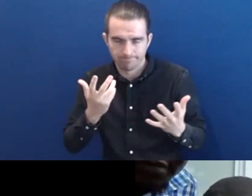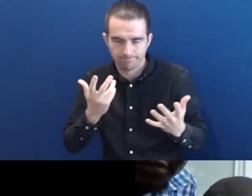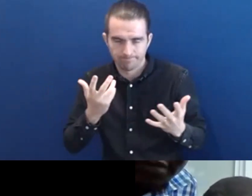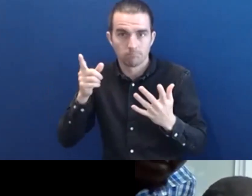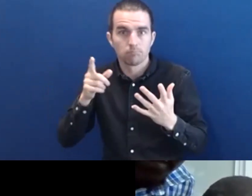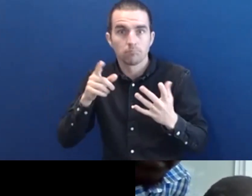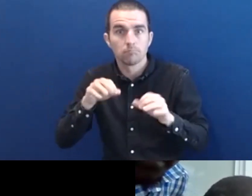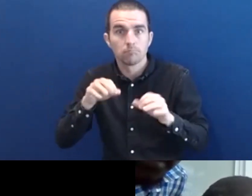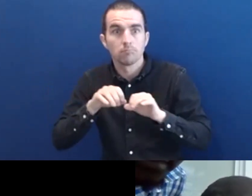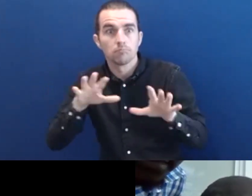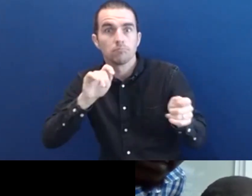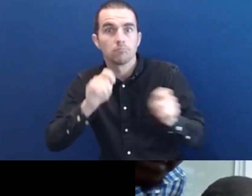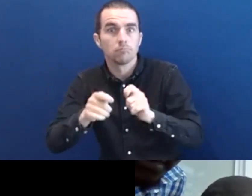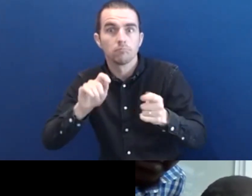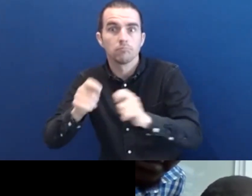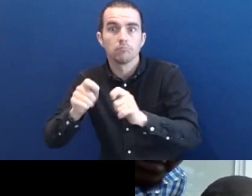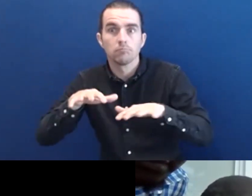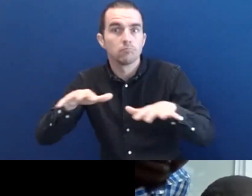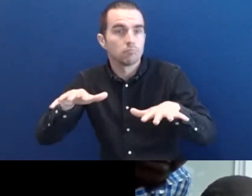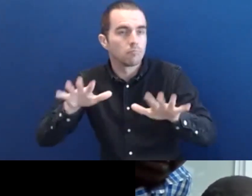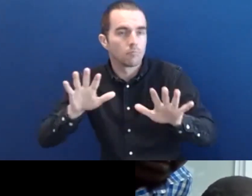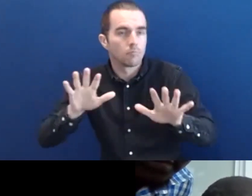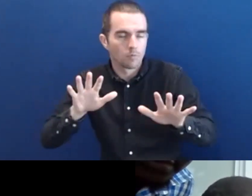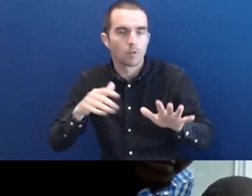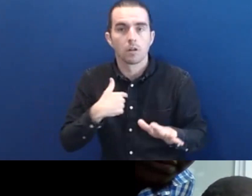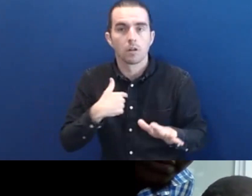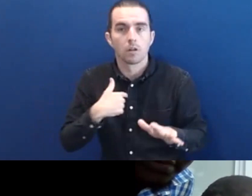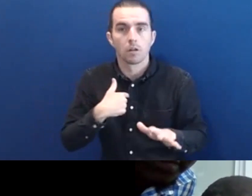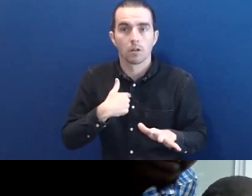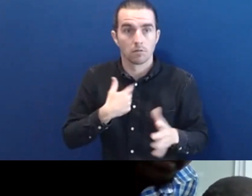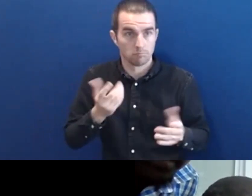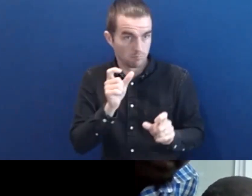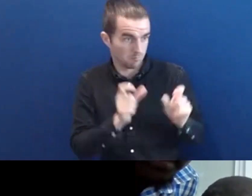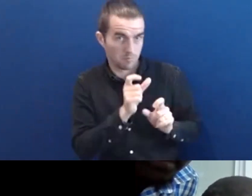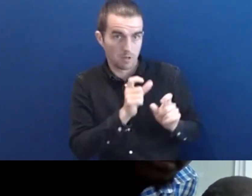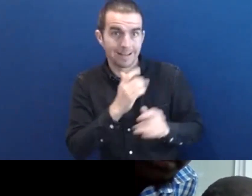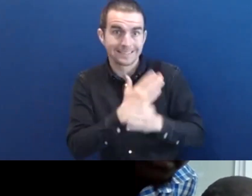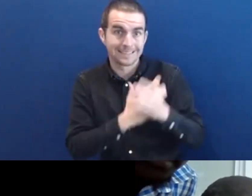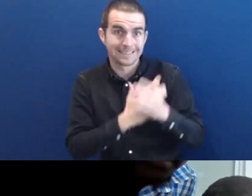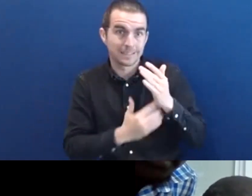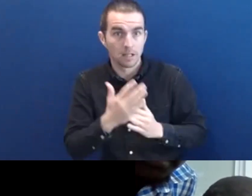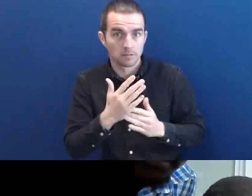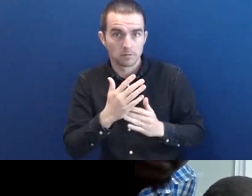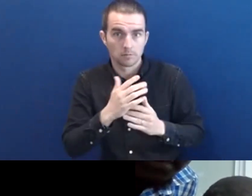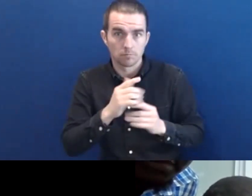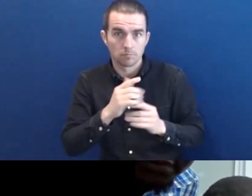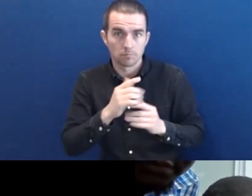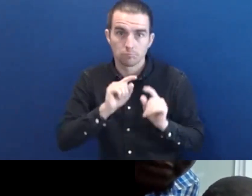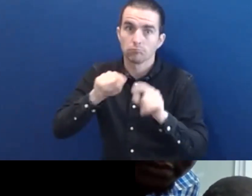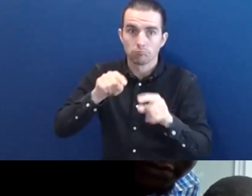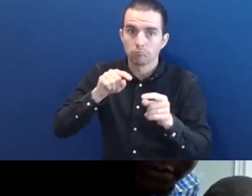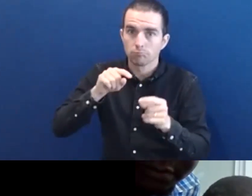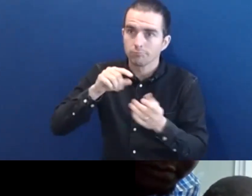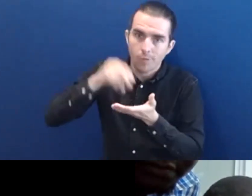in any school, like any child, because in fact, one